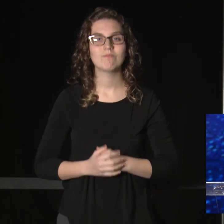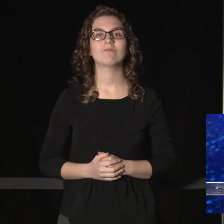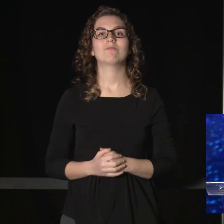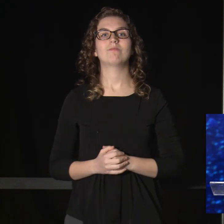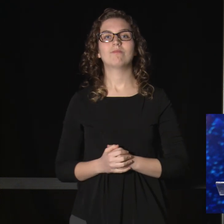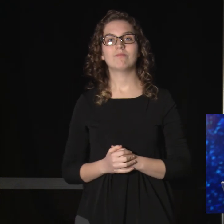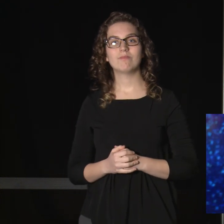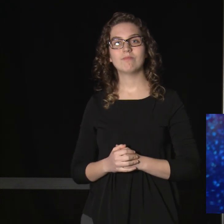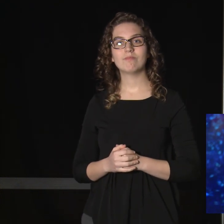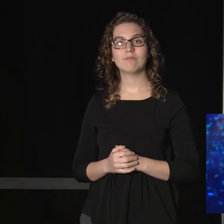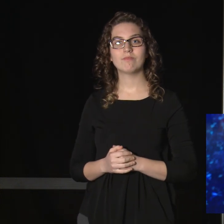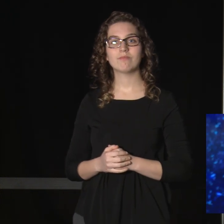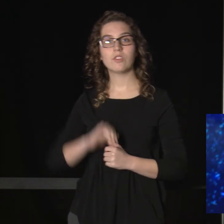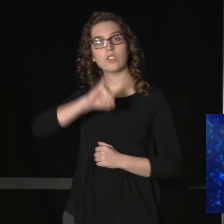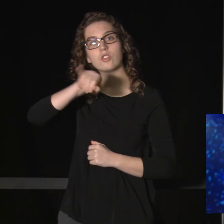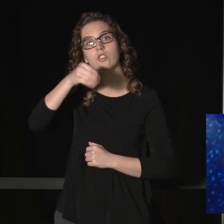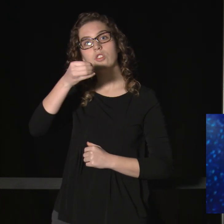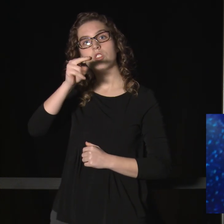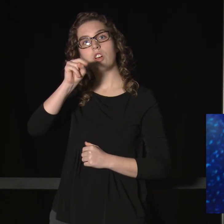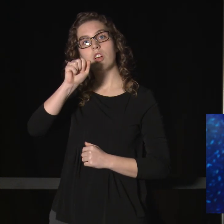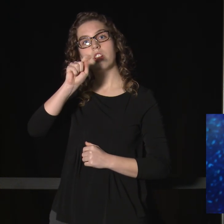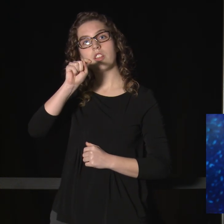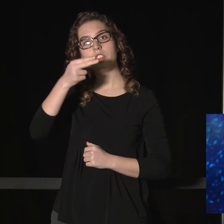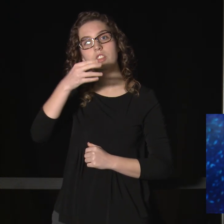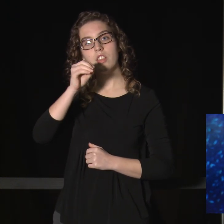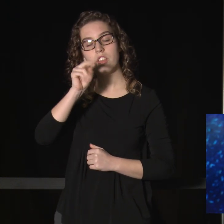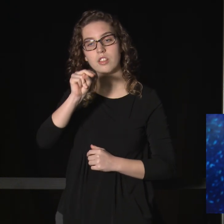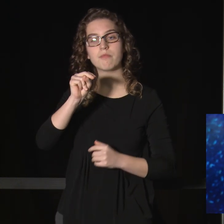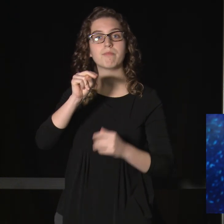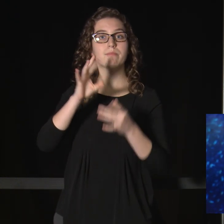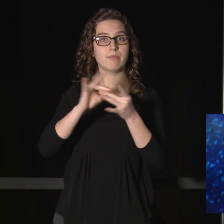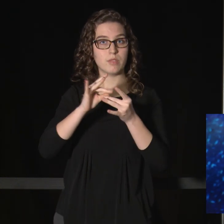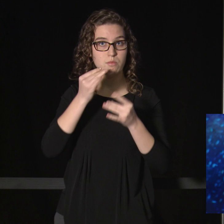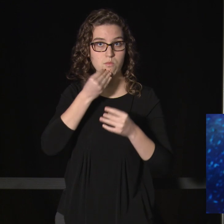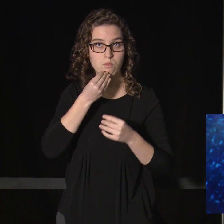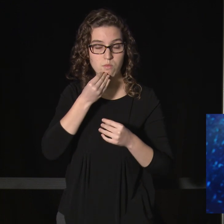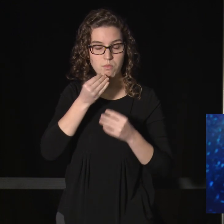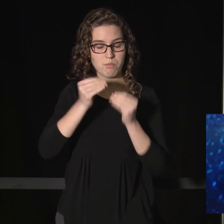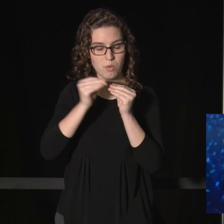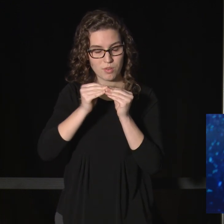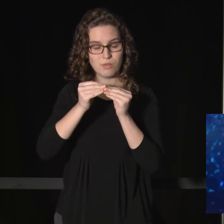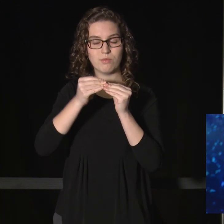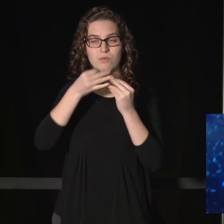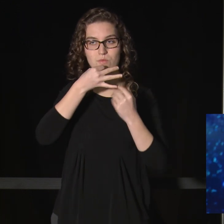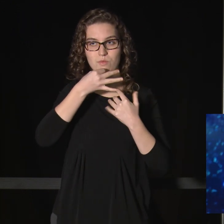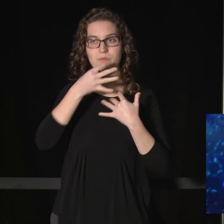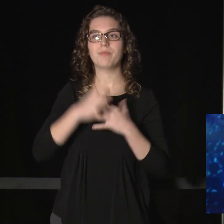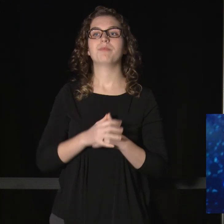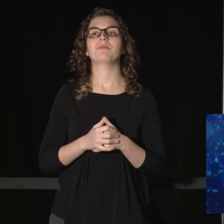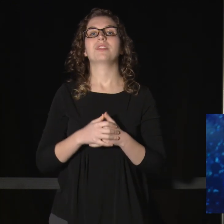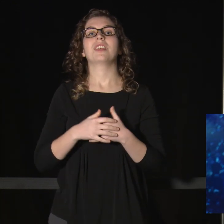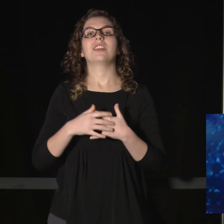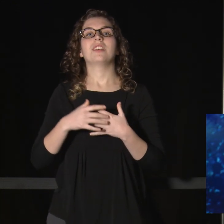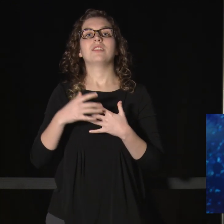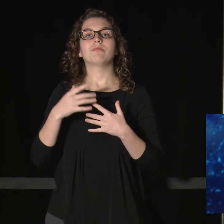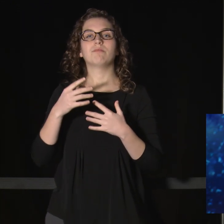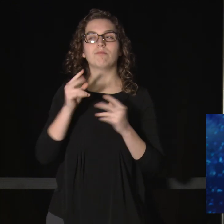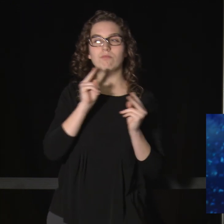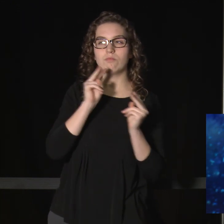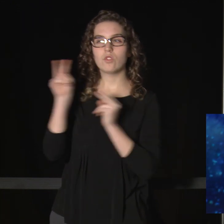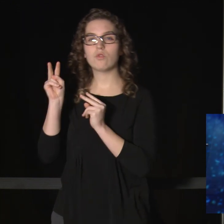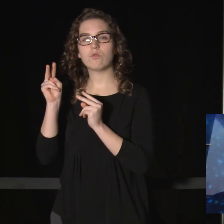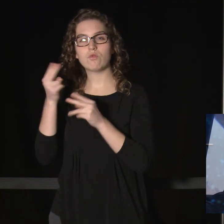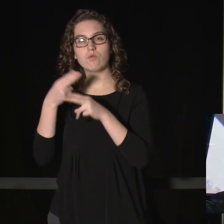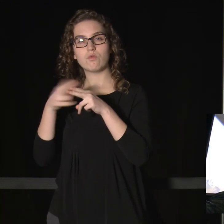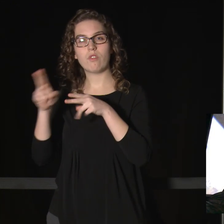Jonathan will tell you a little bit more about that in just a moment, but before we do that, while we wait for him to get here, take a look at the short video.